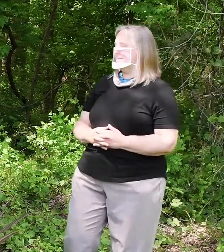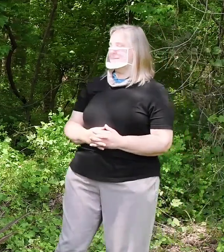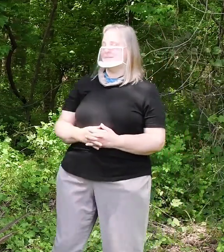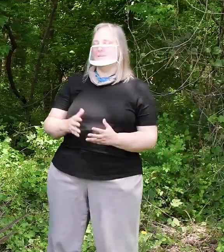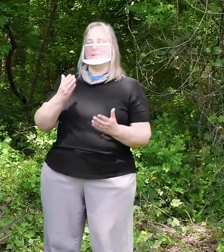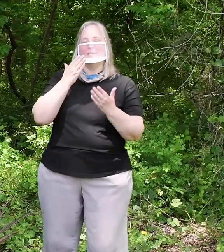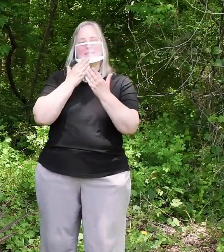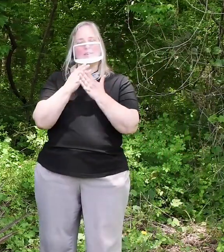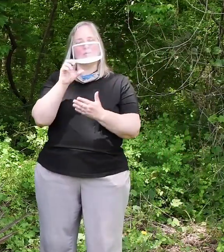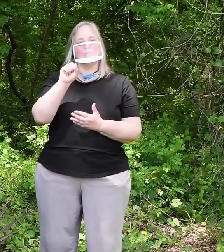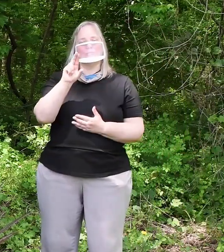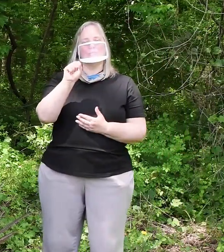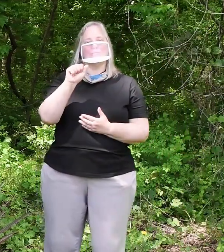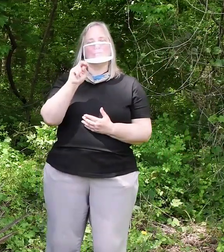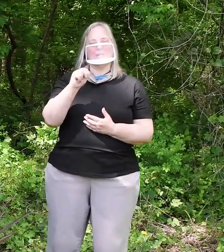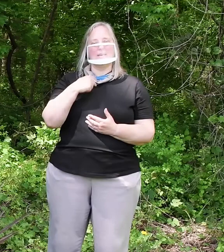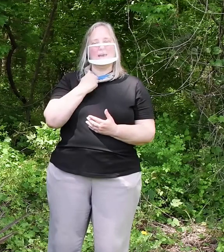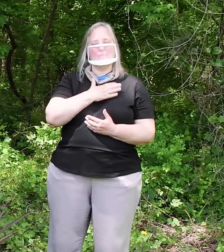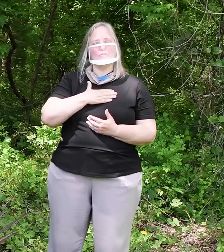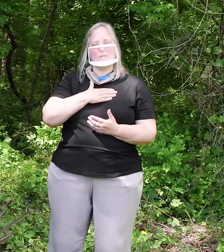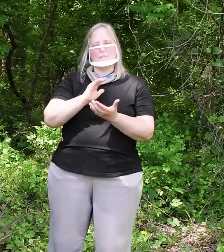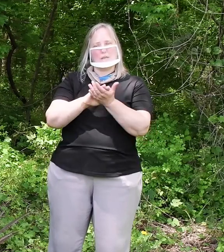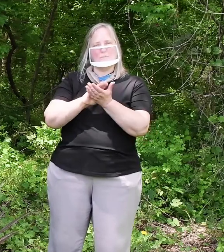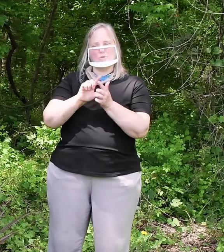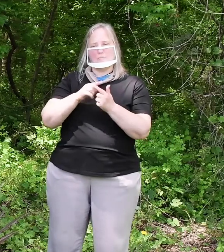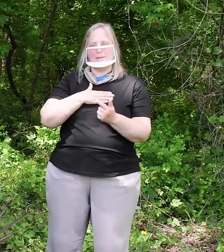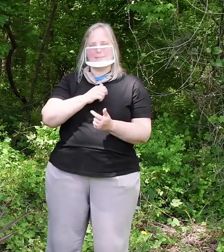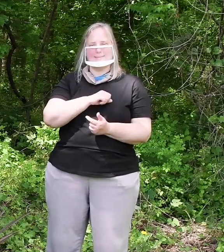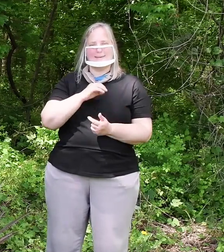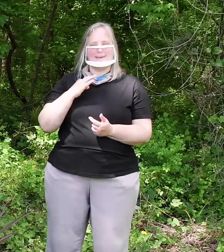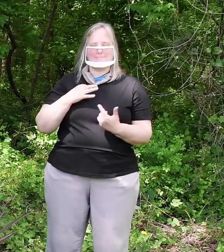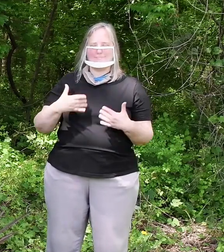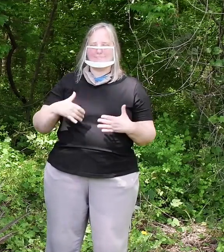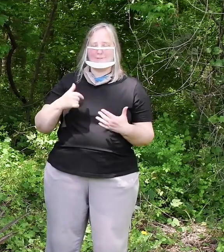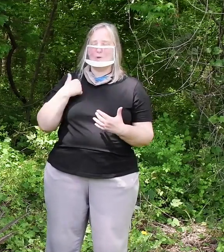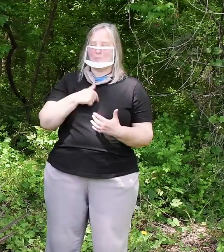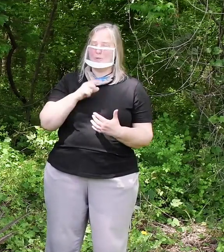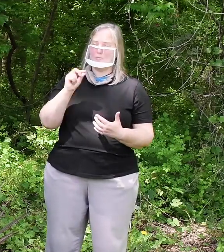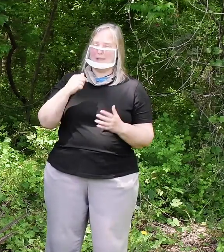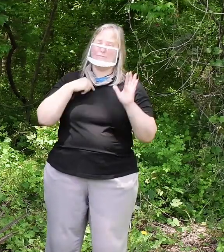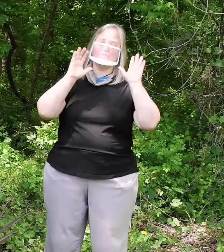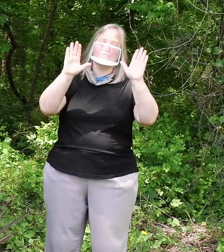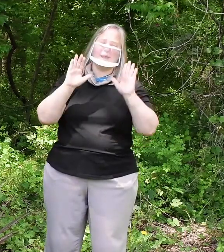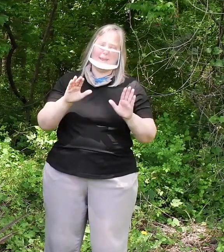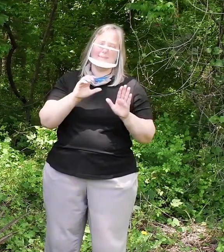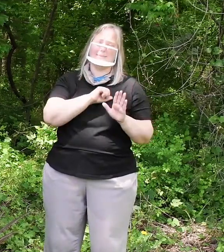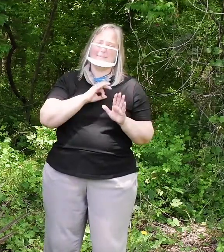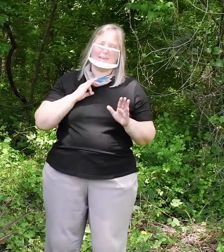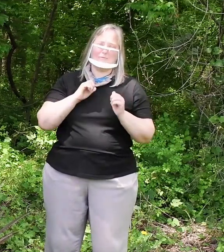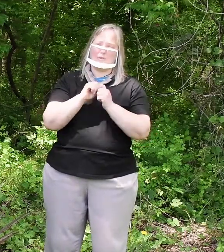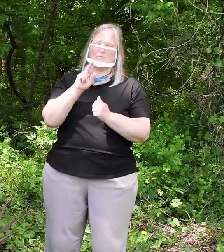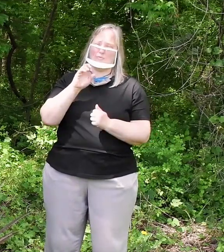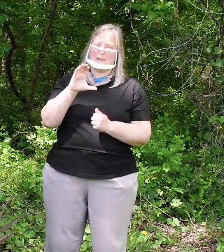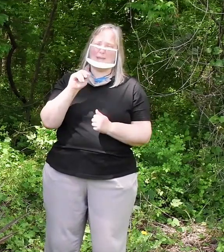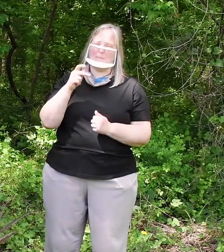Thank you, Susan. I appreciate the compliments to my staff. We do have some great staff with the Recreation Parks Department.